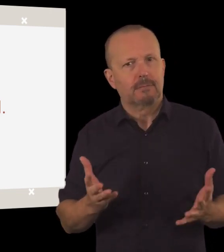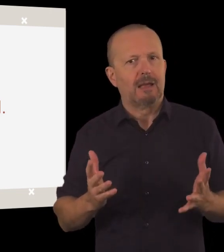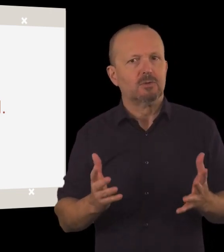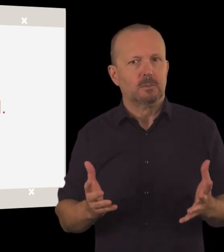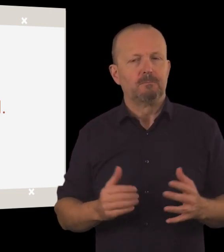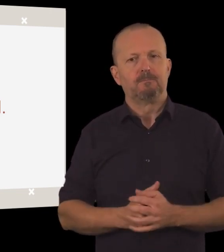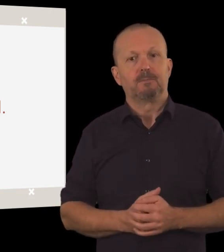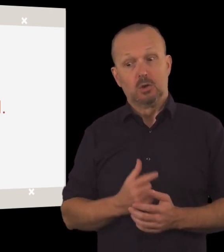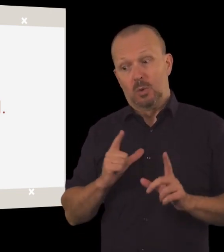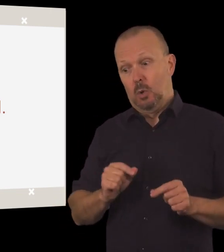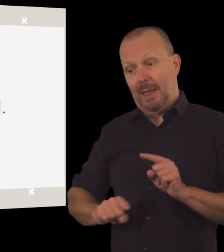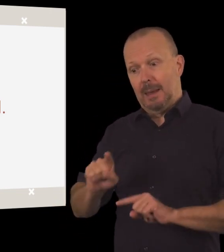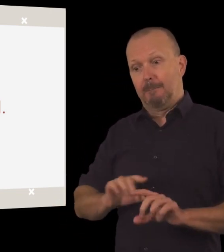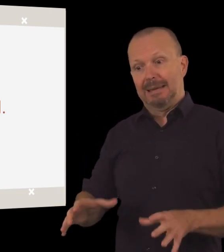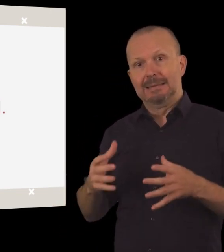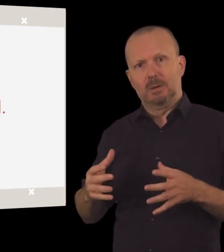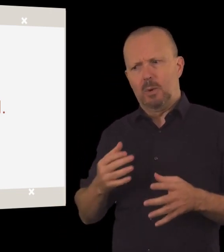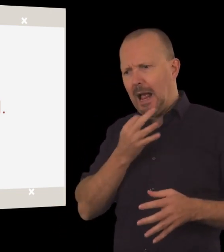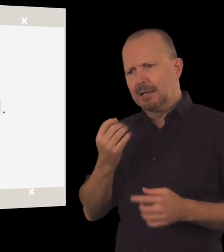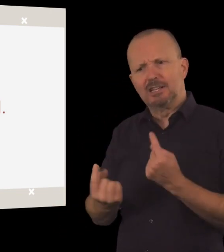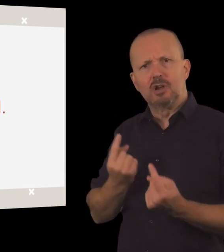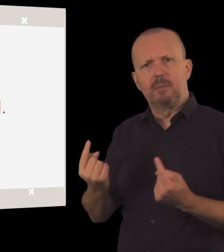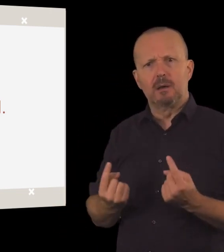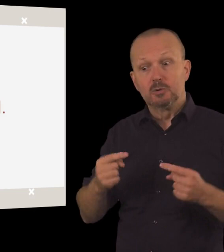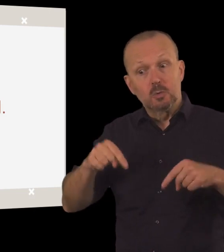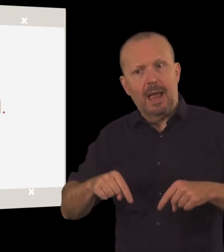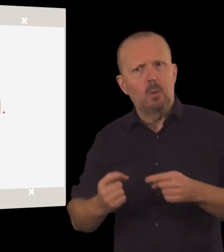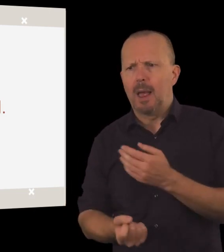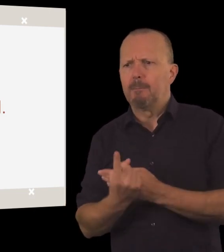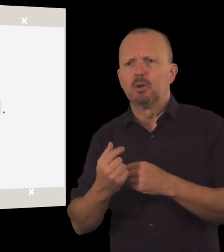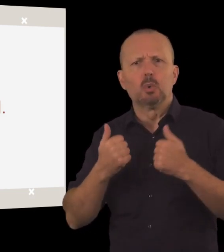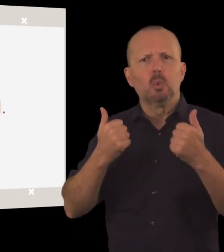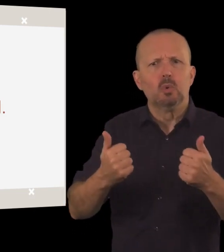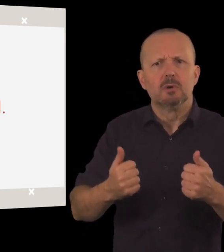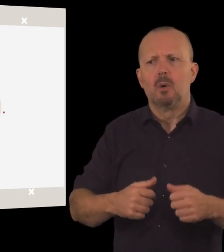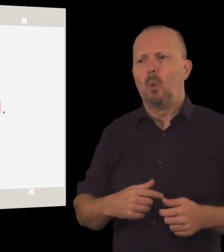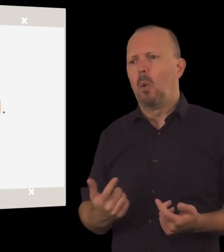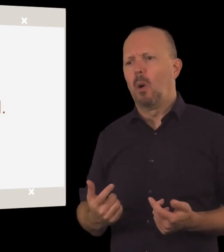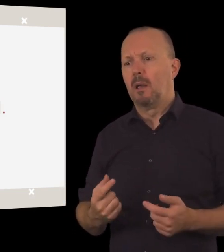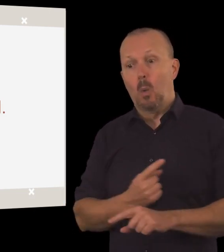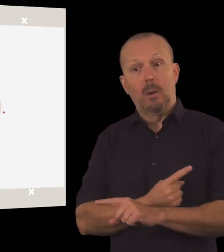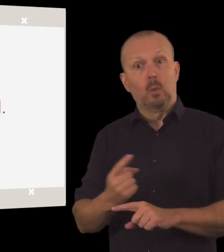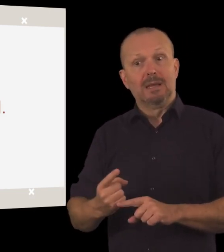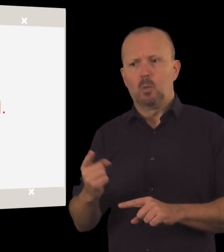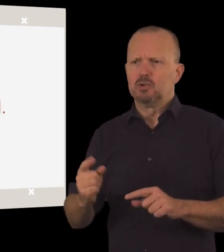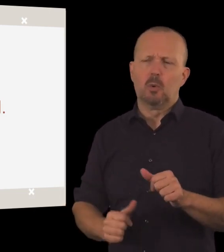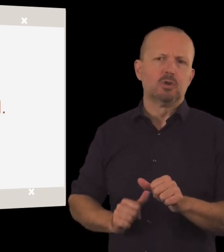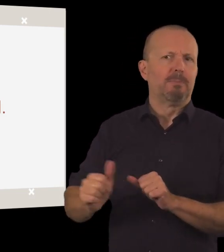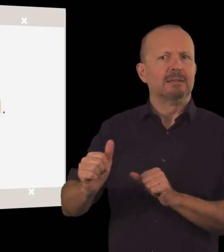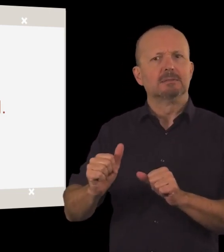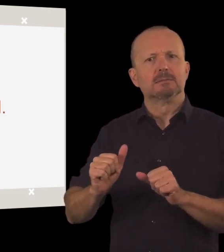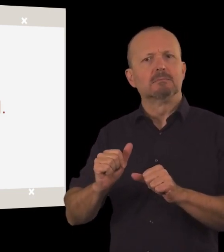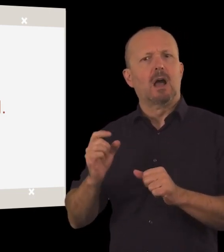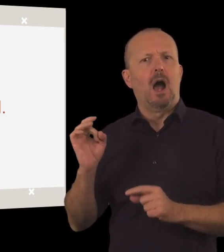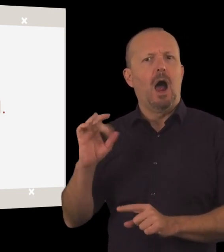with artists, our team, and our community. Each one of us in my team are dedicated and passionate